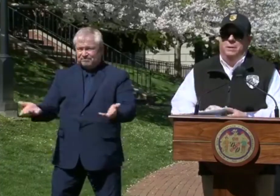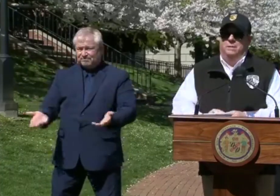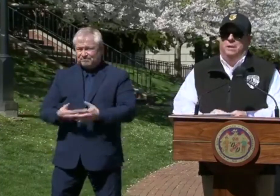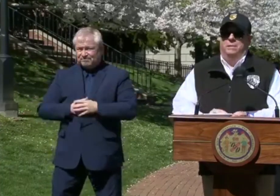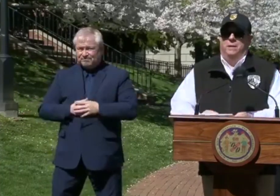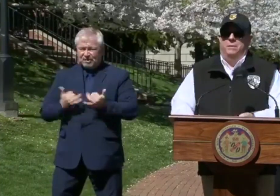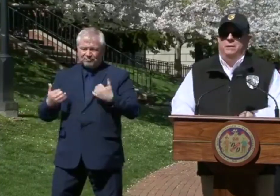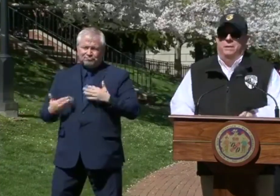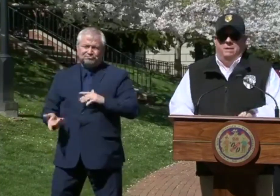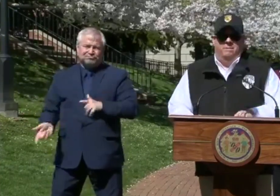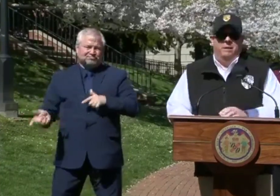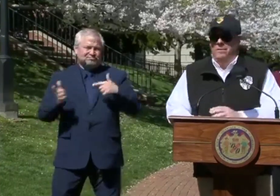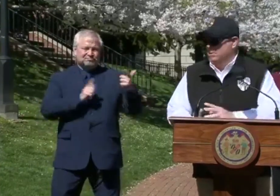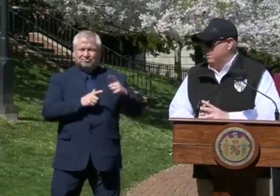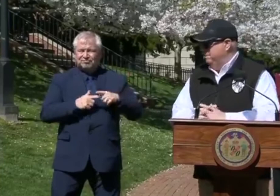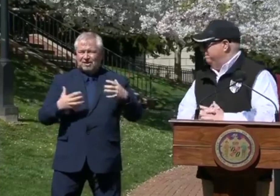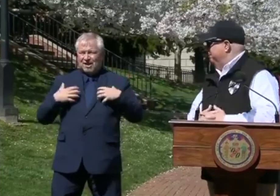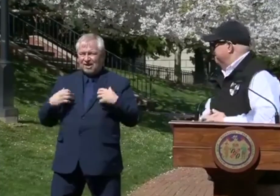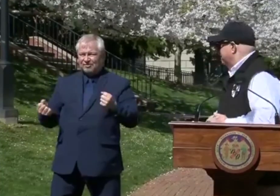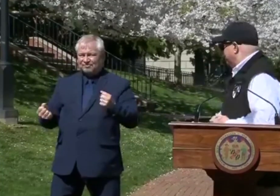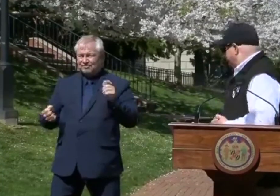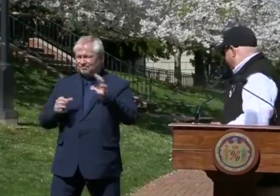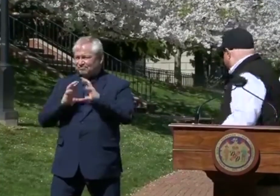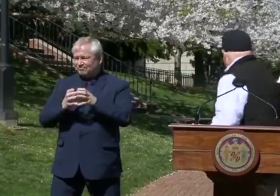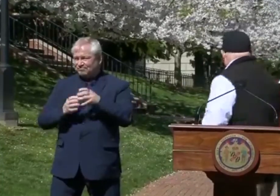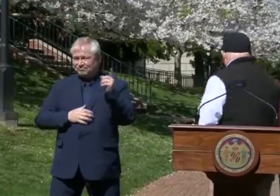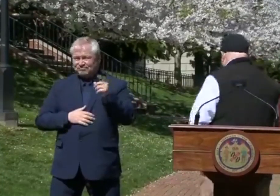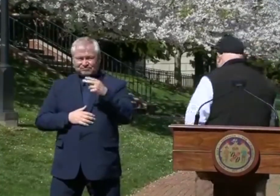Deputy Secretary of Health, Fran Phillips.